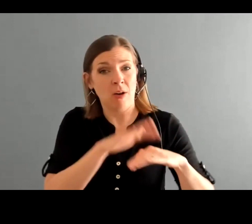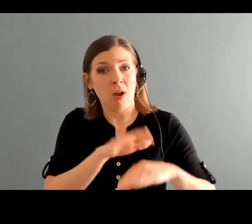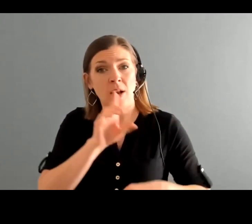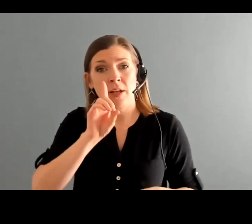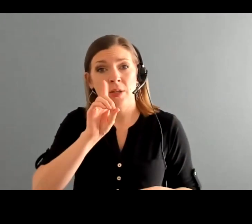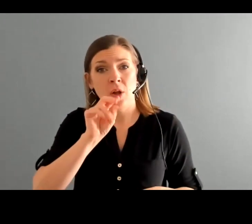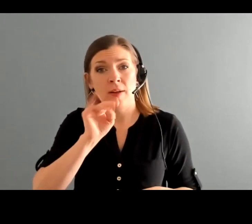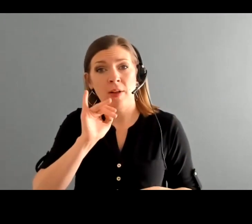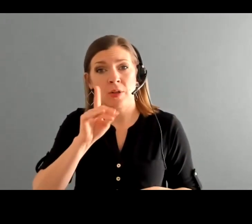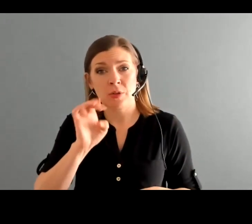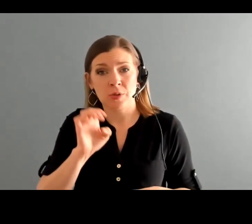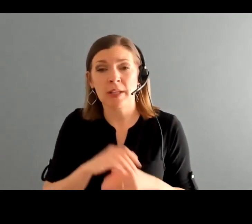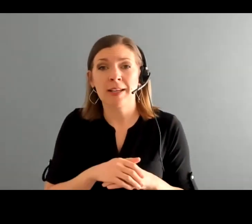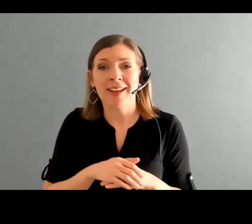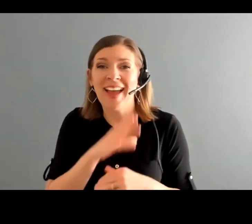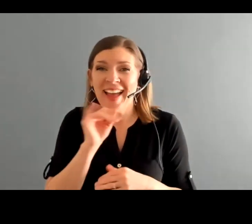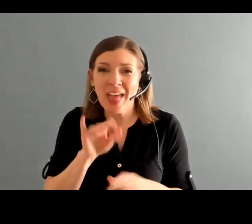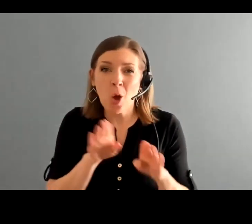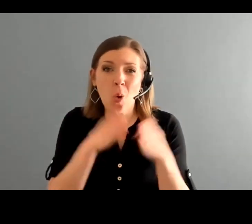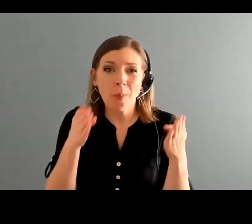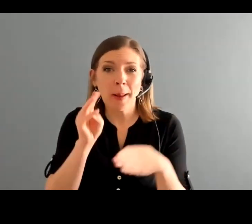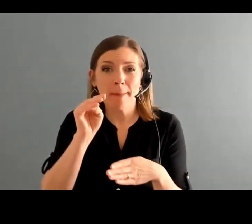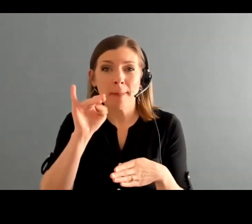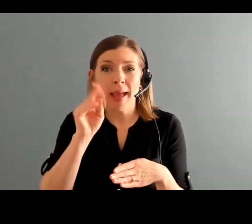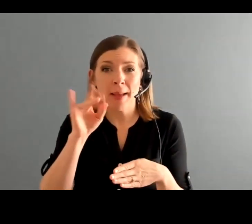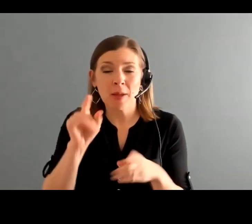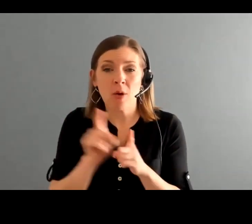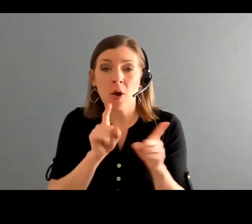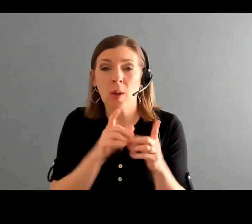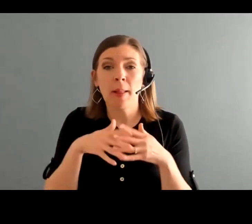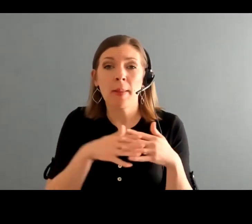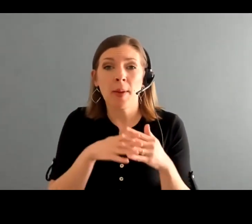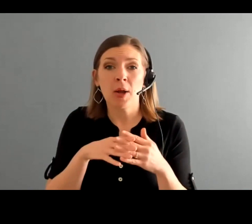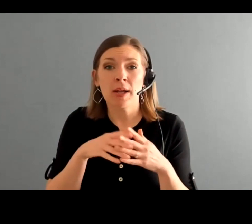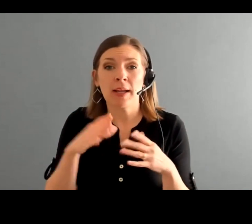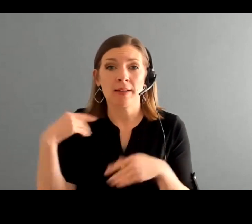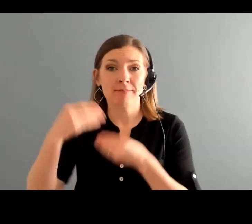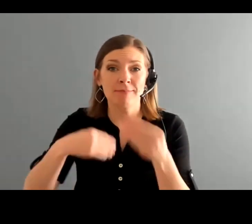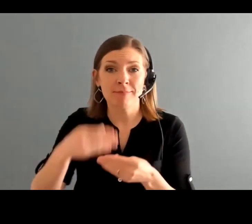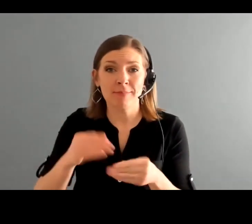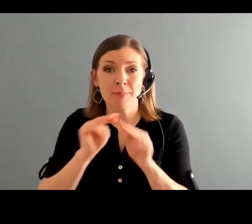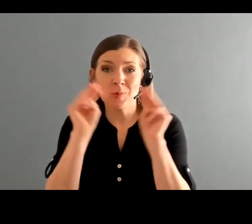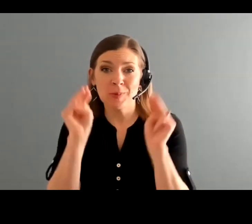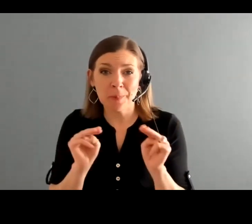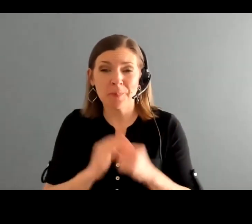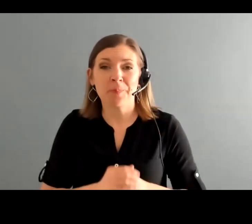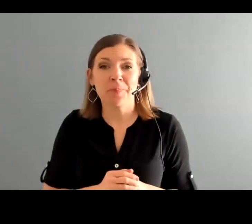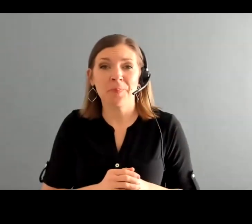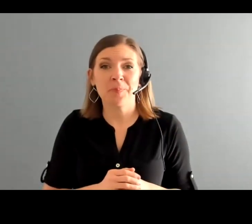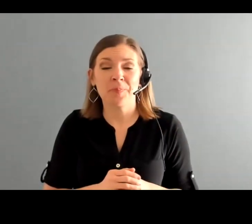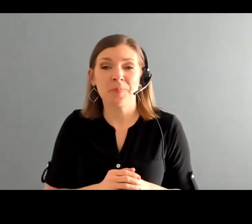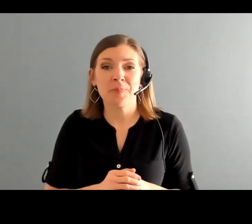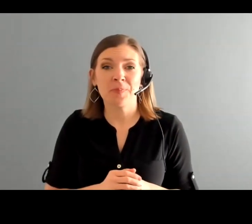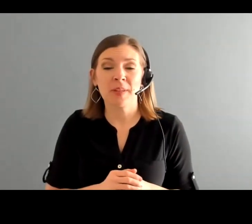Dunkley that opened in Miami, but also at the American Folk Art Museum. Nicole writes for